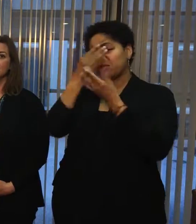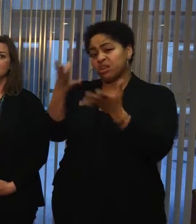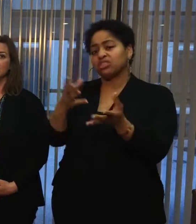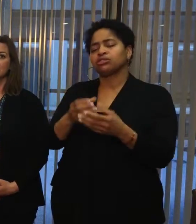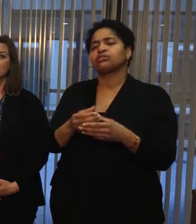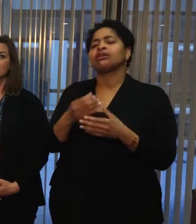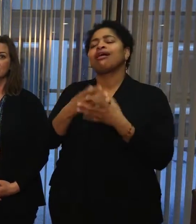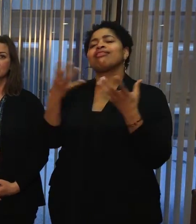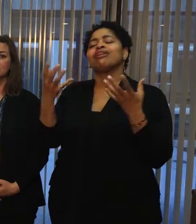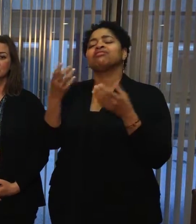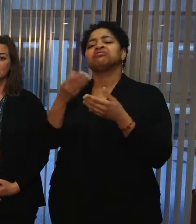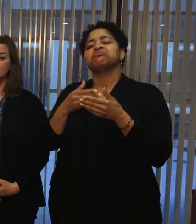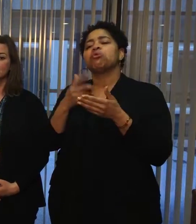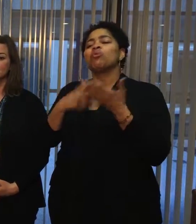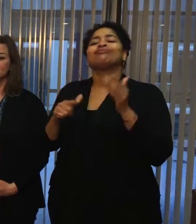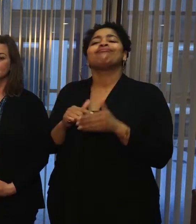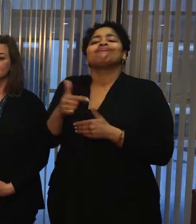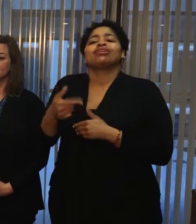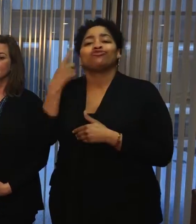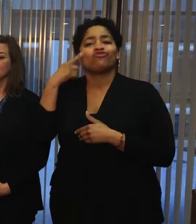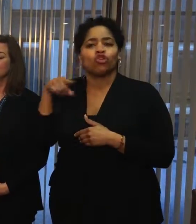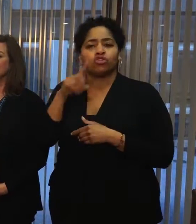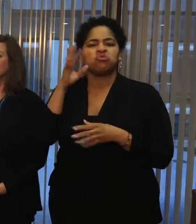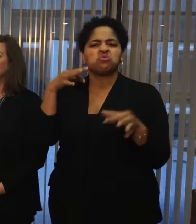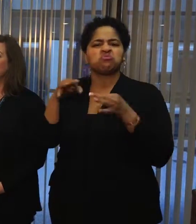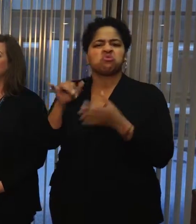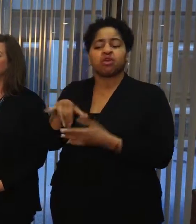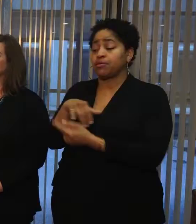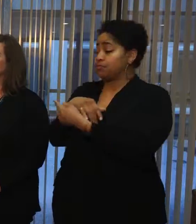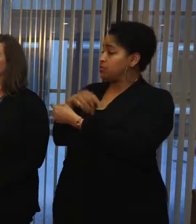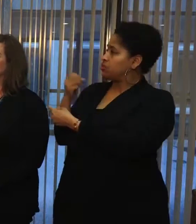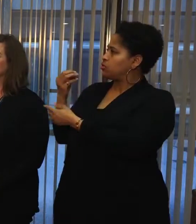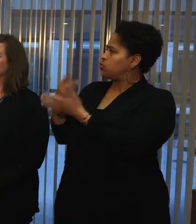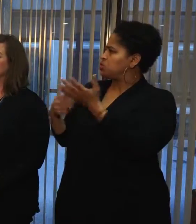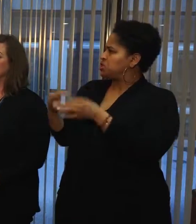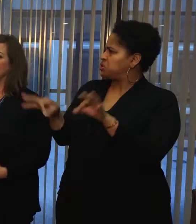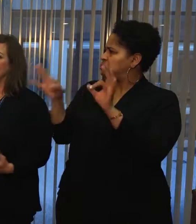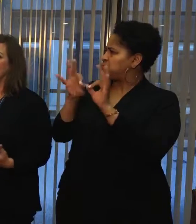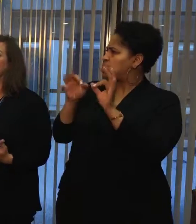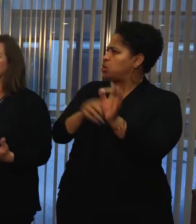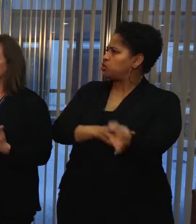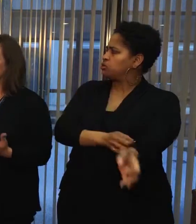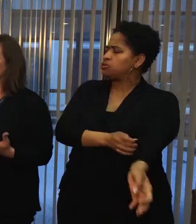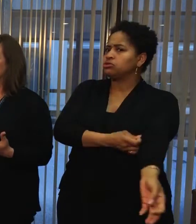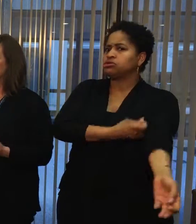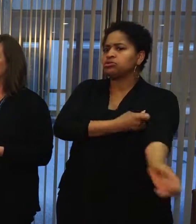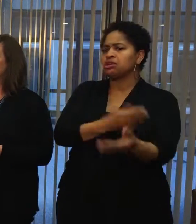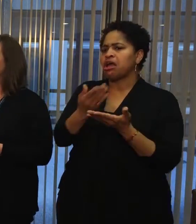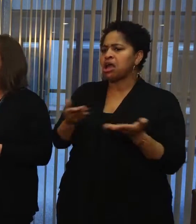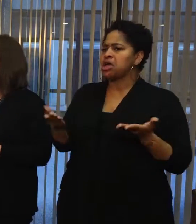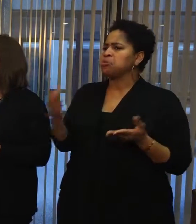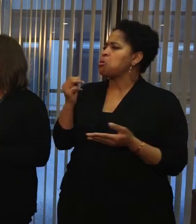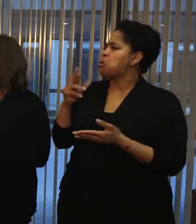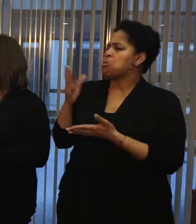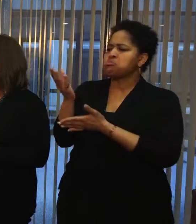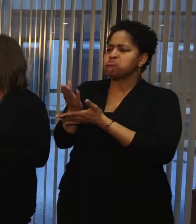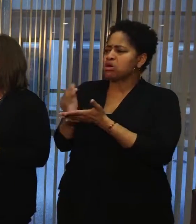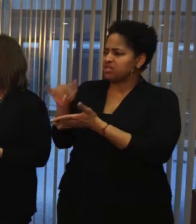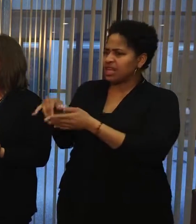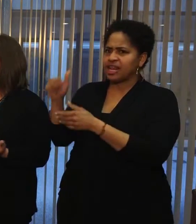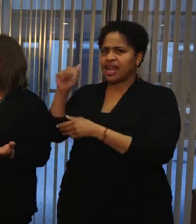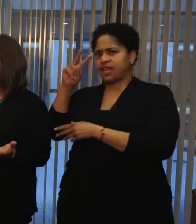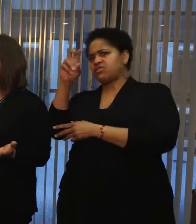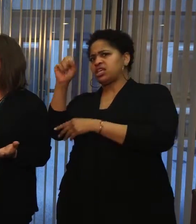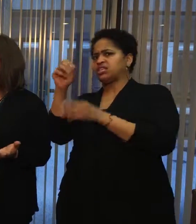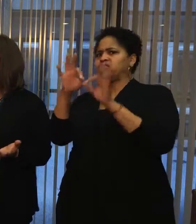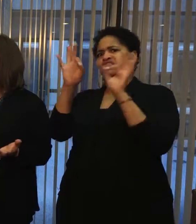of the next steps you need to know, and we'll sort of go over those things. So what are some important items or important pieces of that AVS? Because